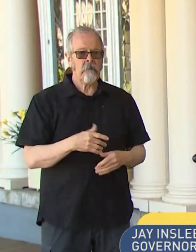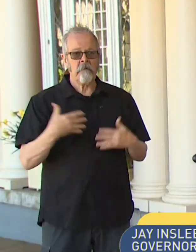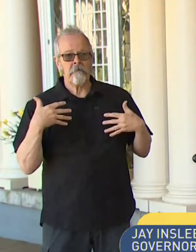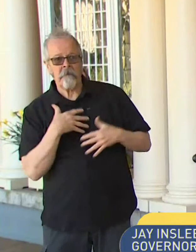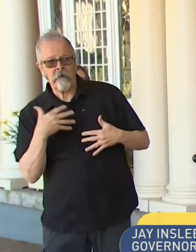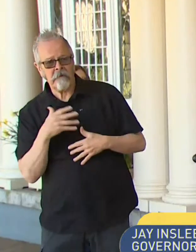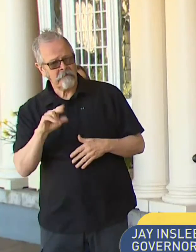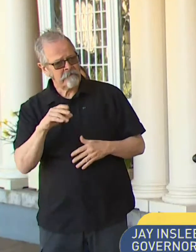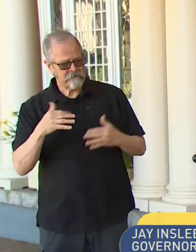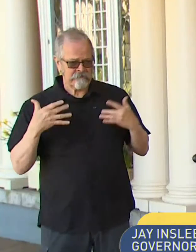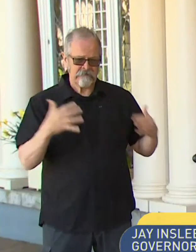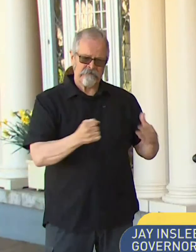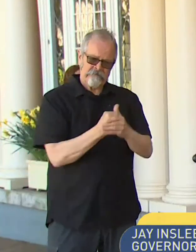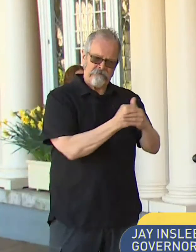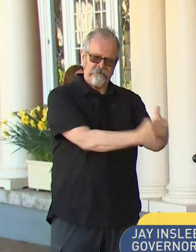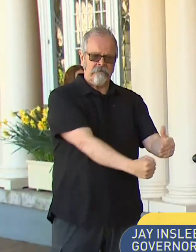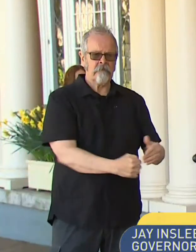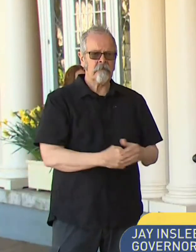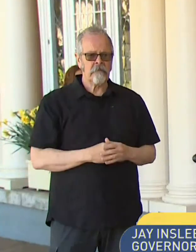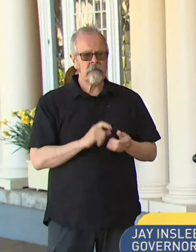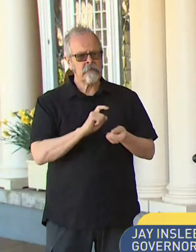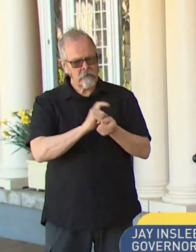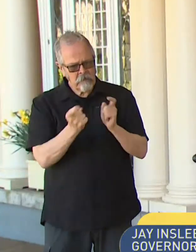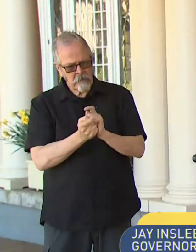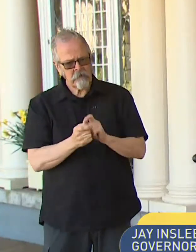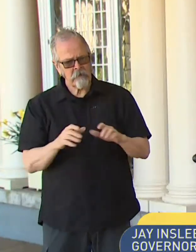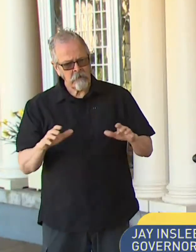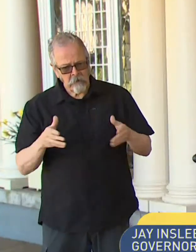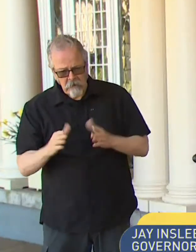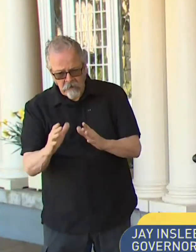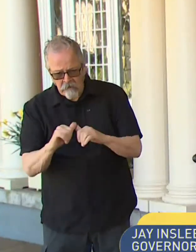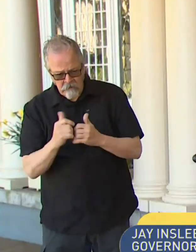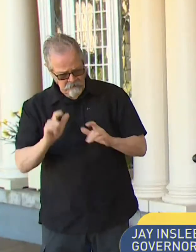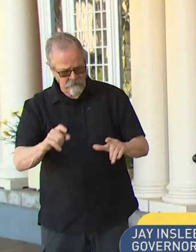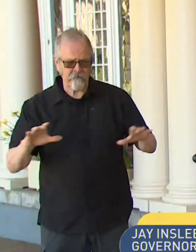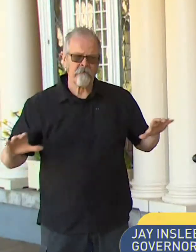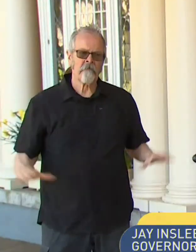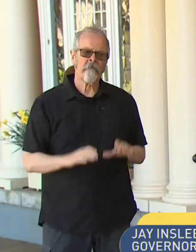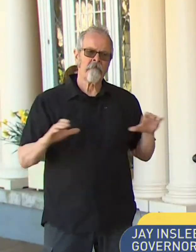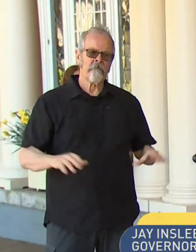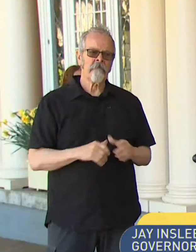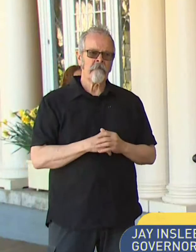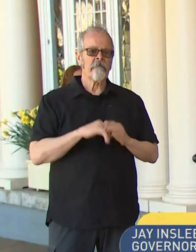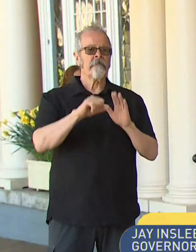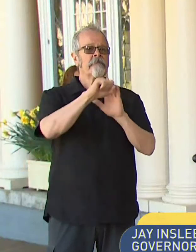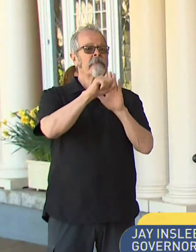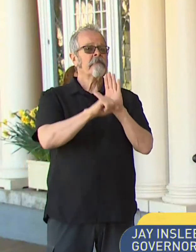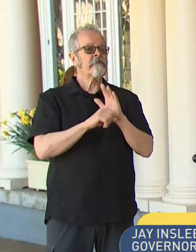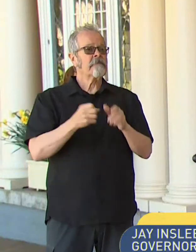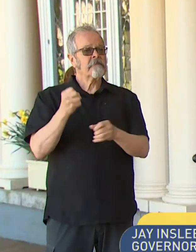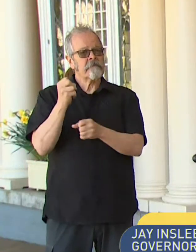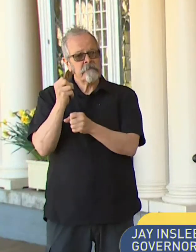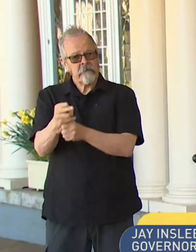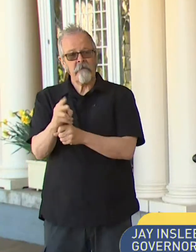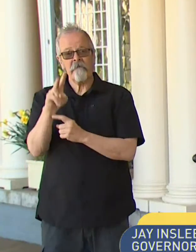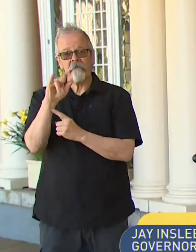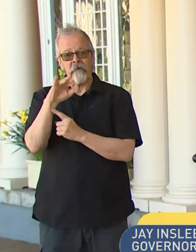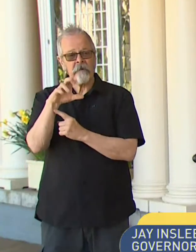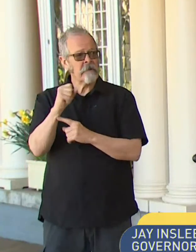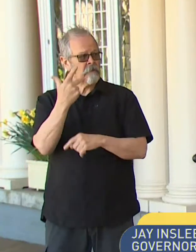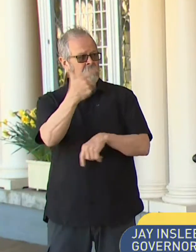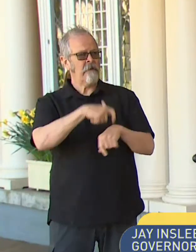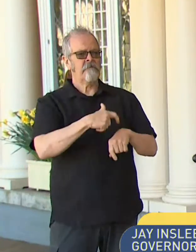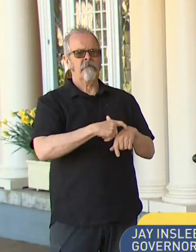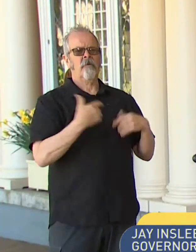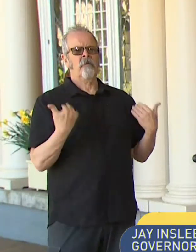afraid to change our ways, we acted. And because we acted as a state, we knocked down this virus 3 times. Now it's